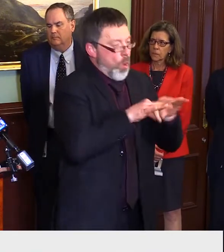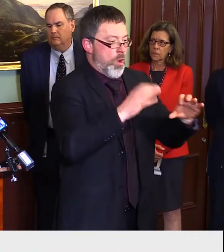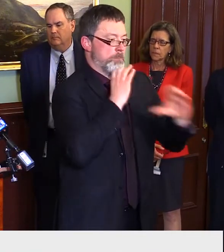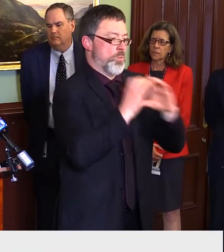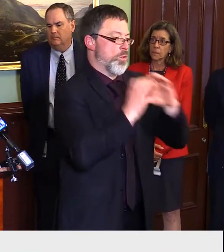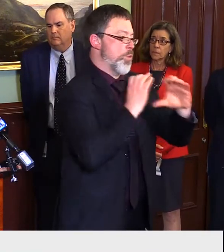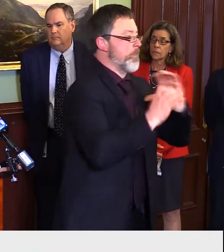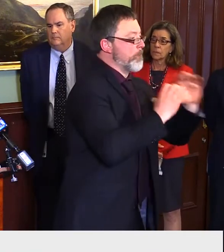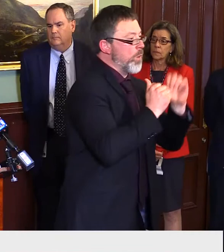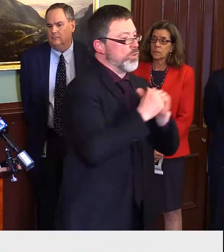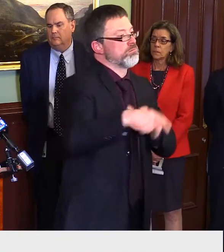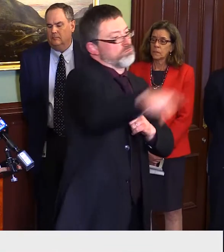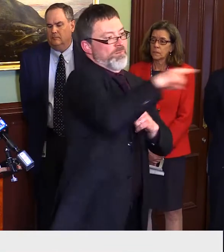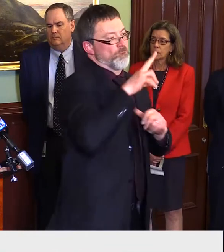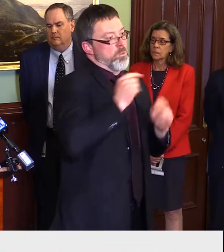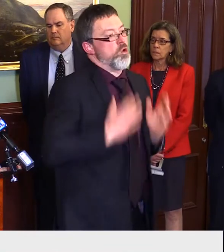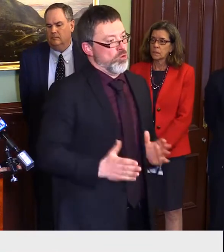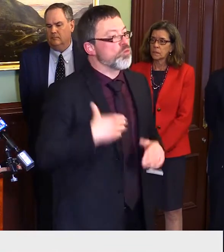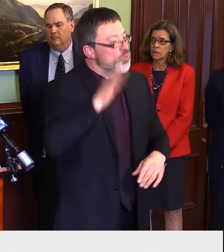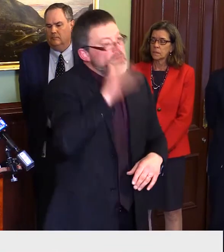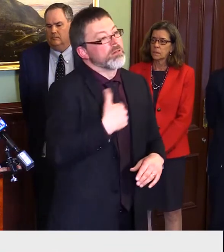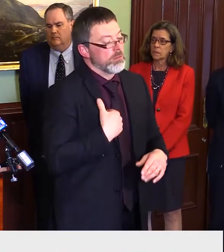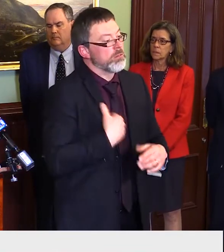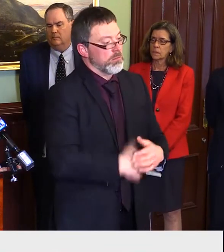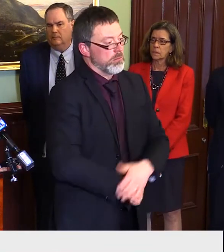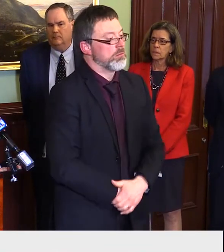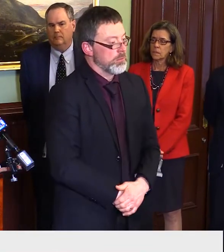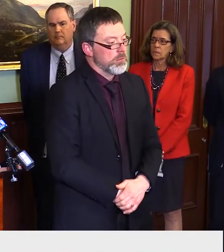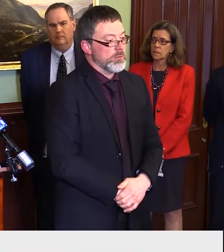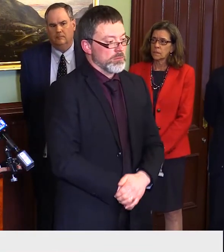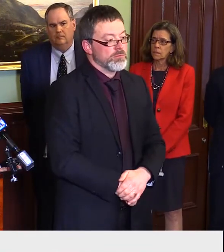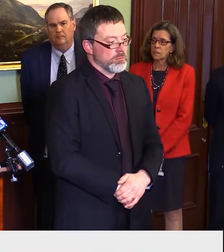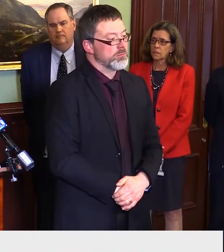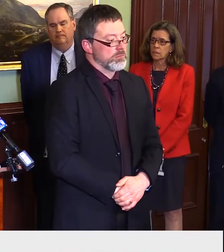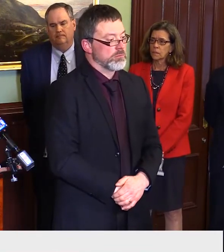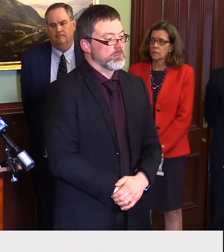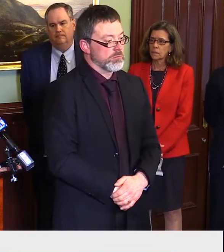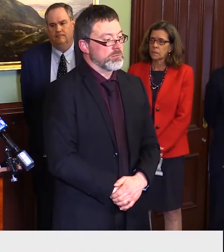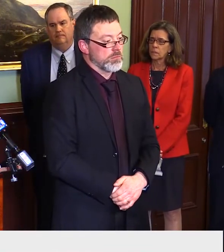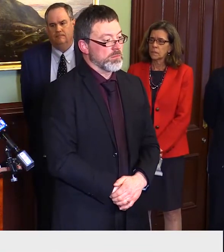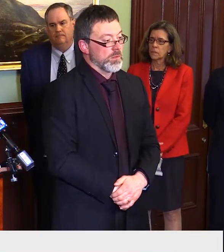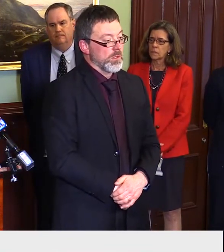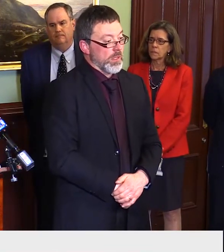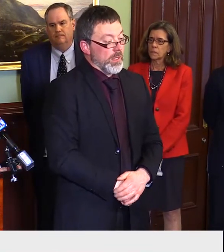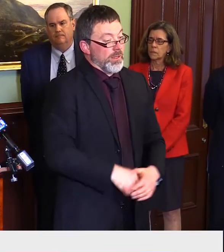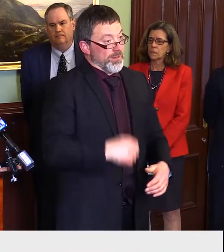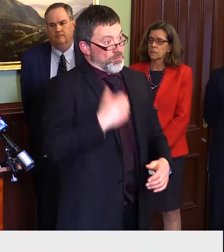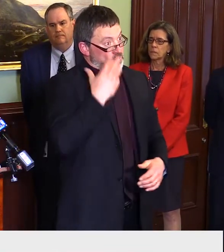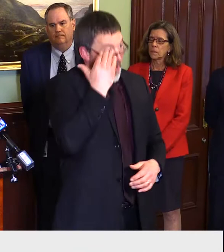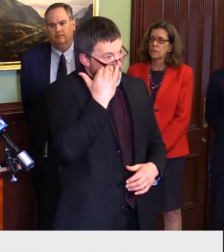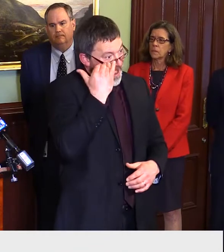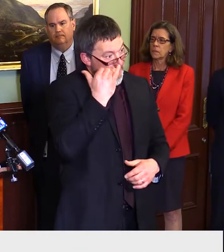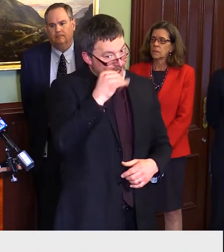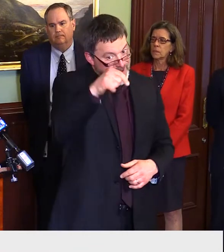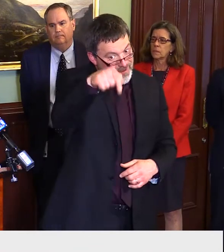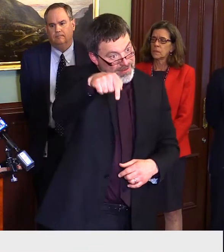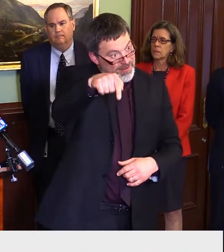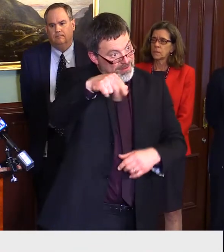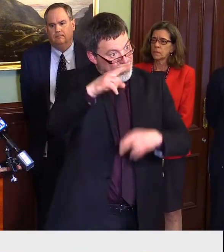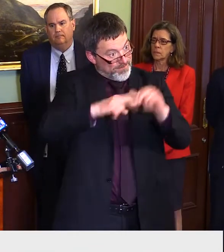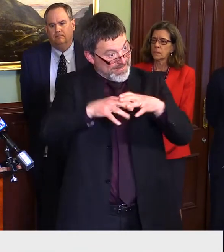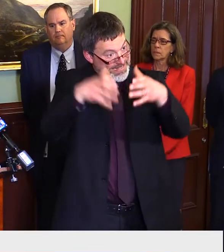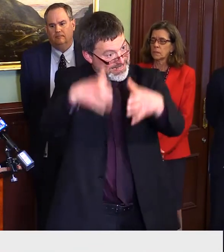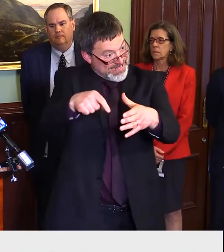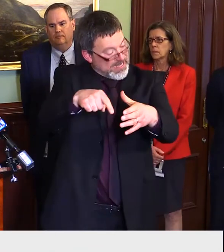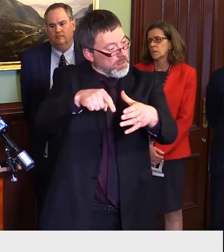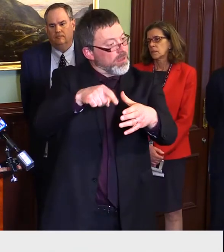they need to provide good care, make good decisions, and adjust their practices according to the most up-to-date information and